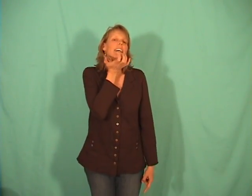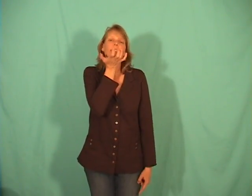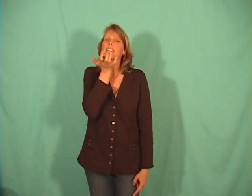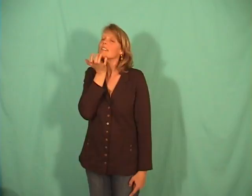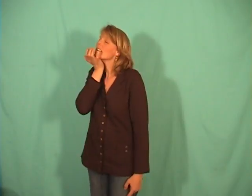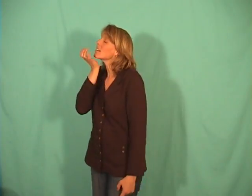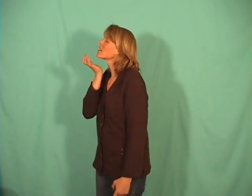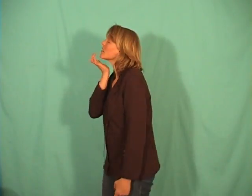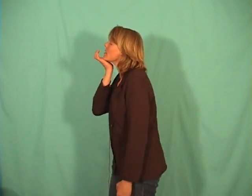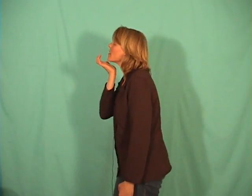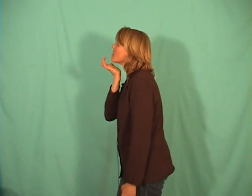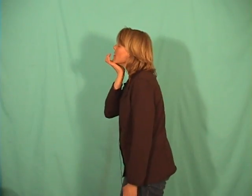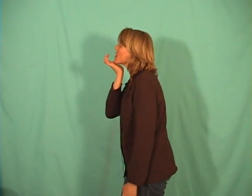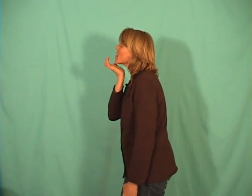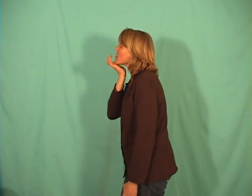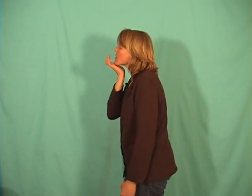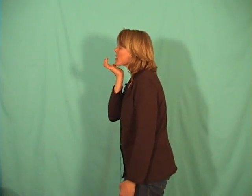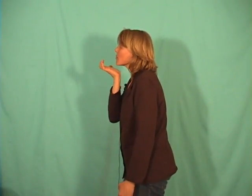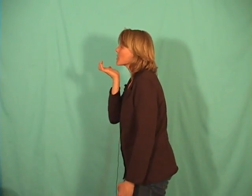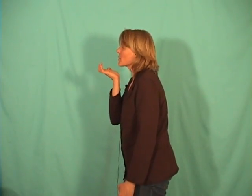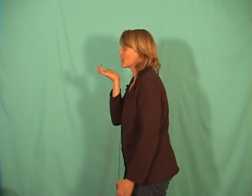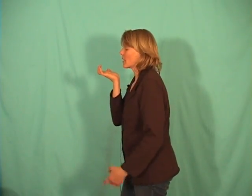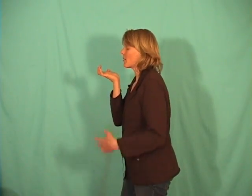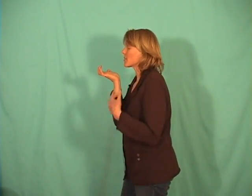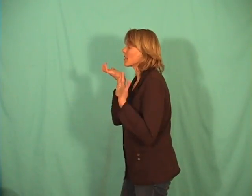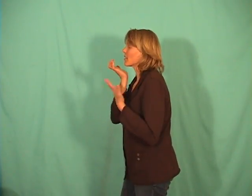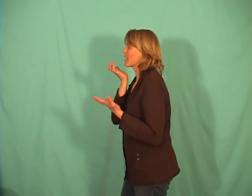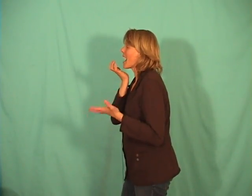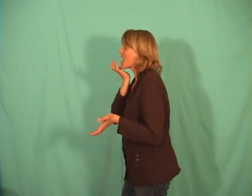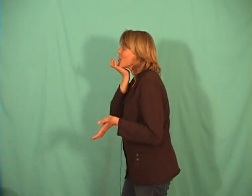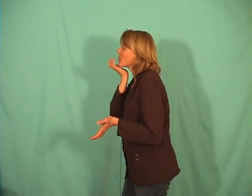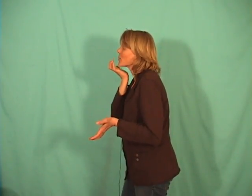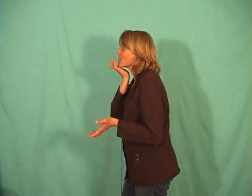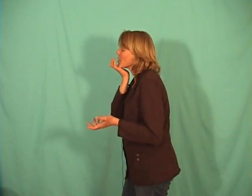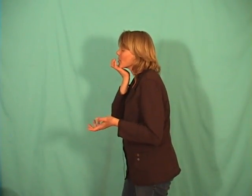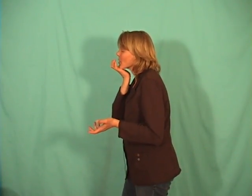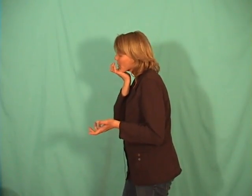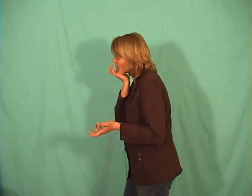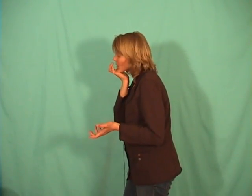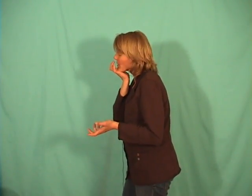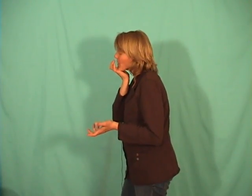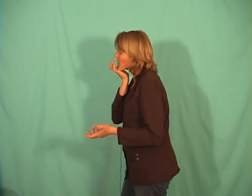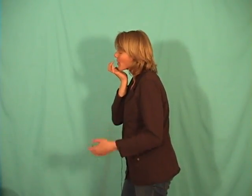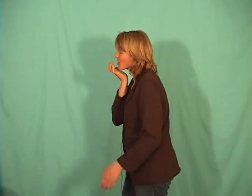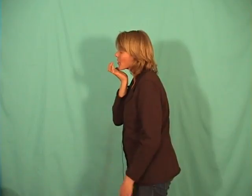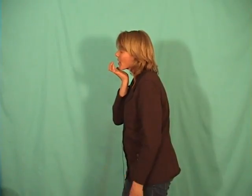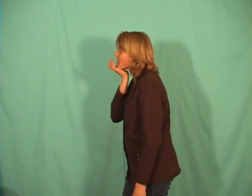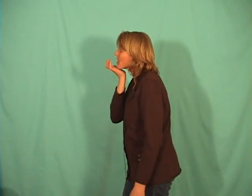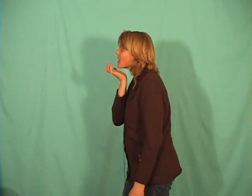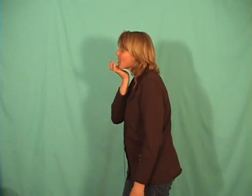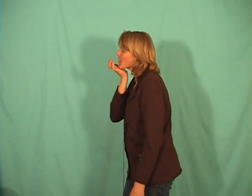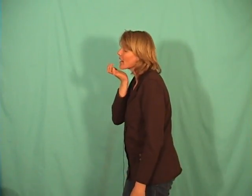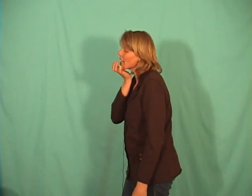Grass. It's almost like, I always think of a cow, getting his face down in the grass to eat it. Grass.